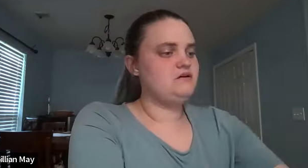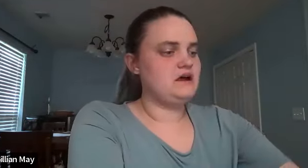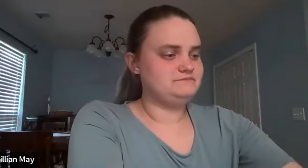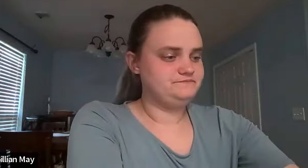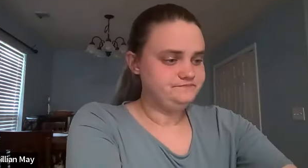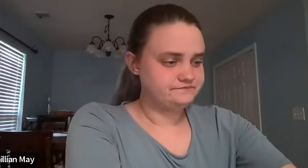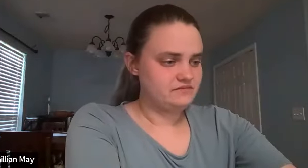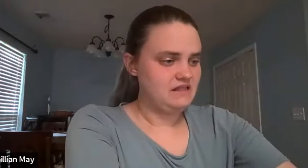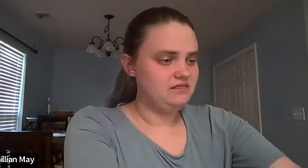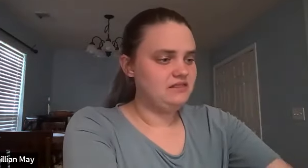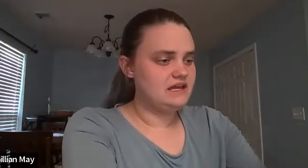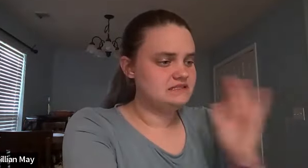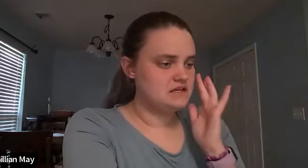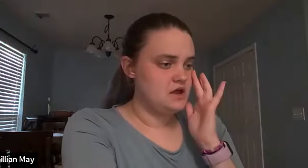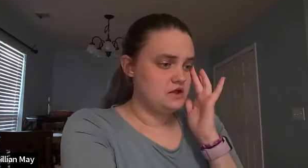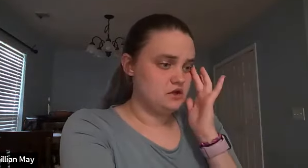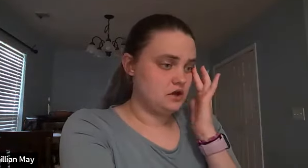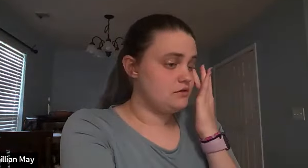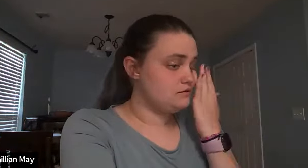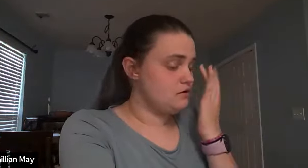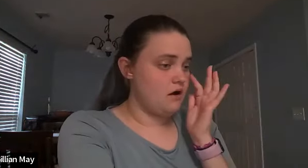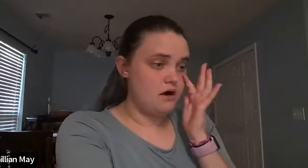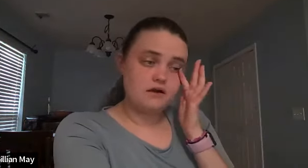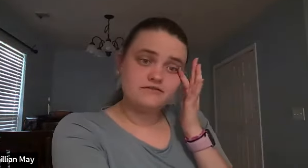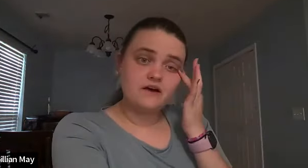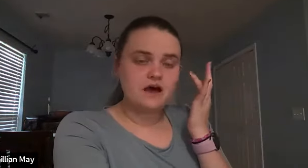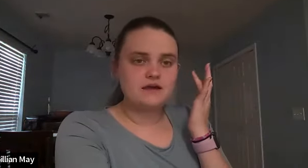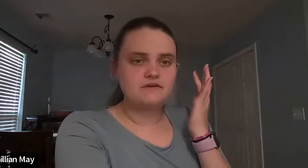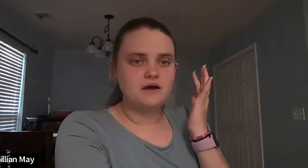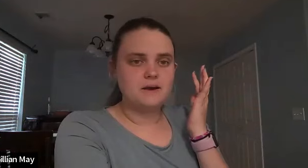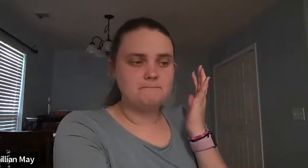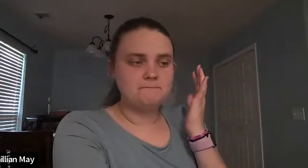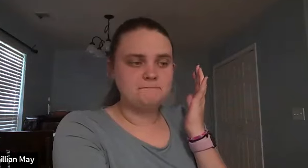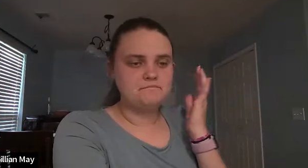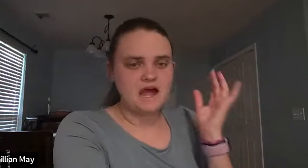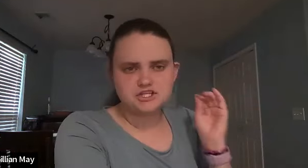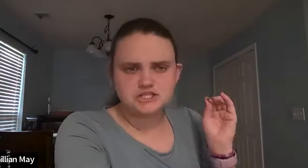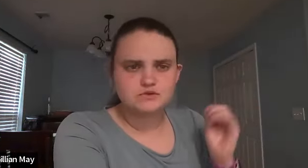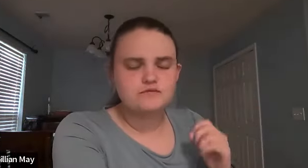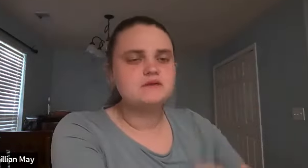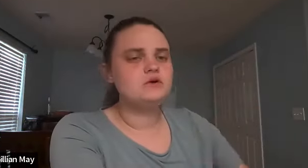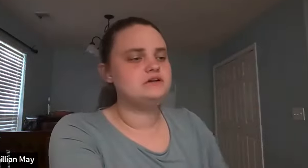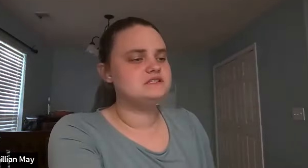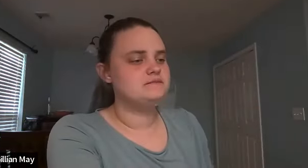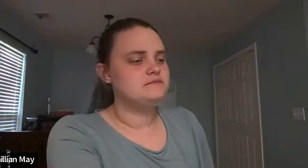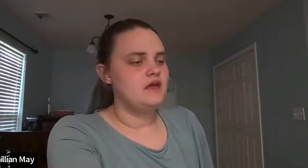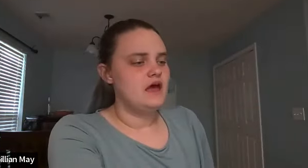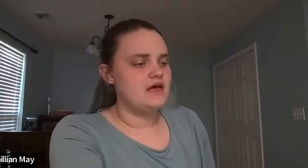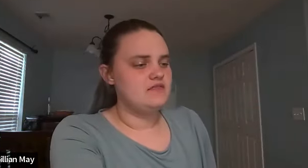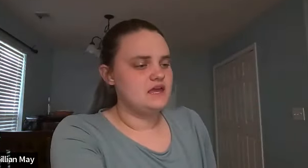Okay, let's go through our 5 action movement words, and